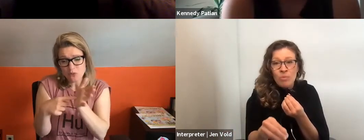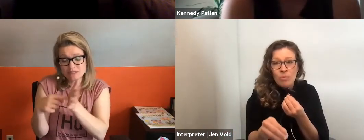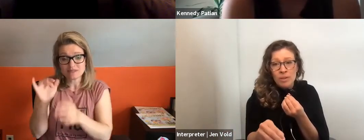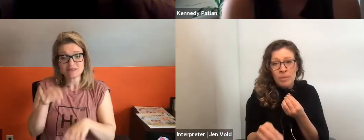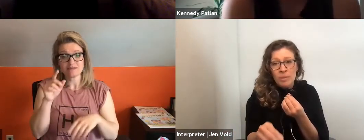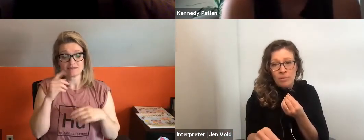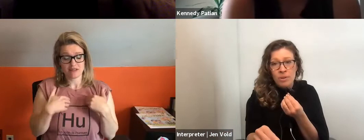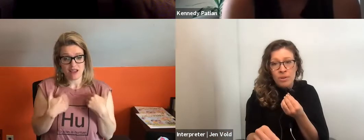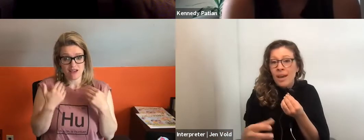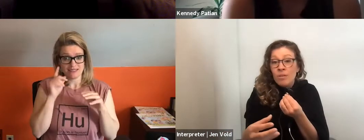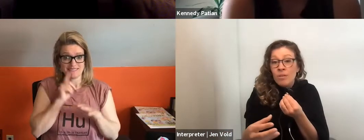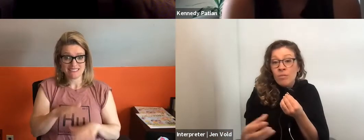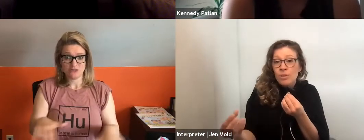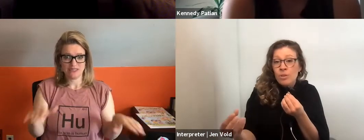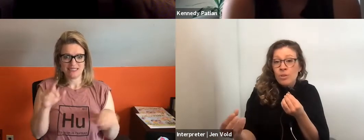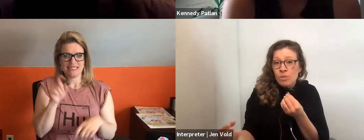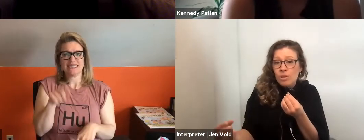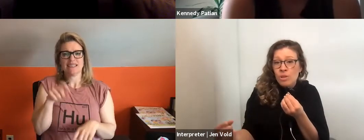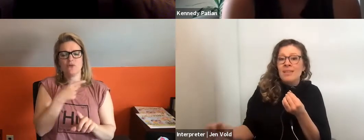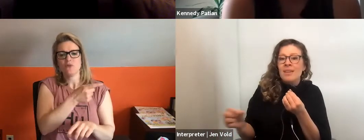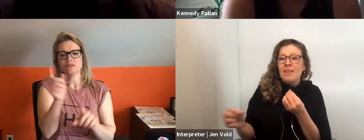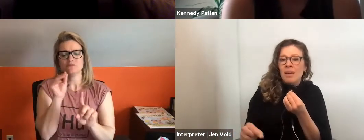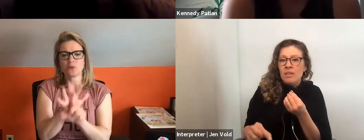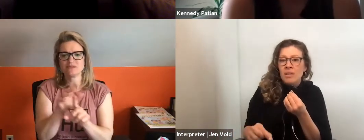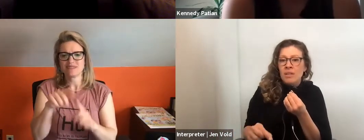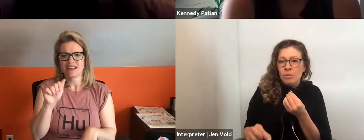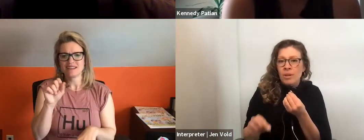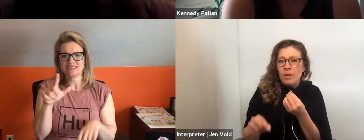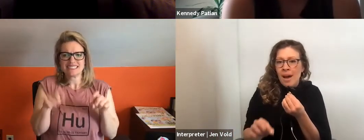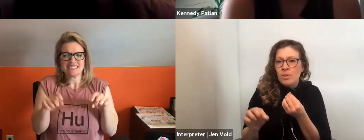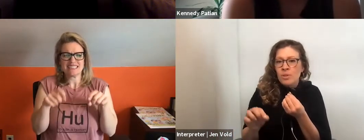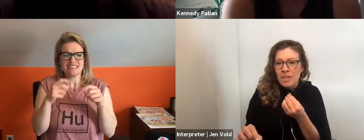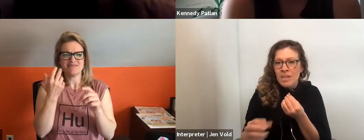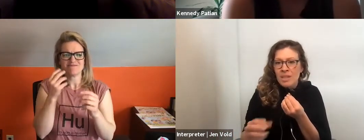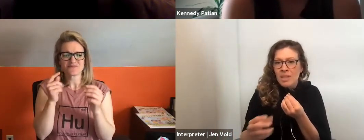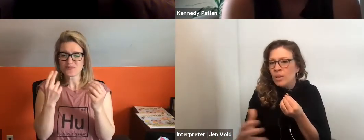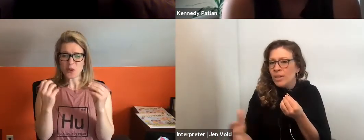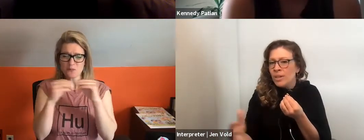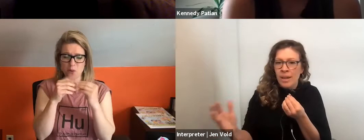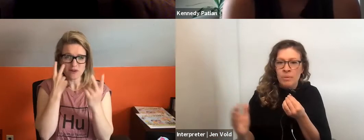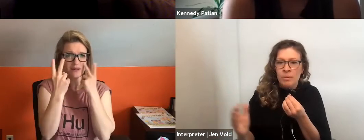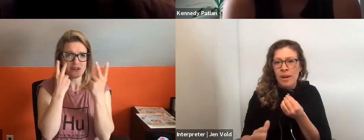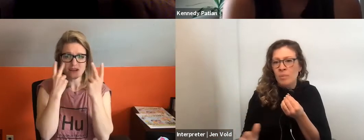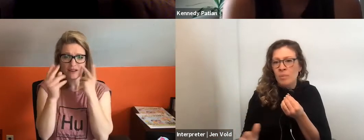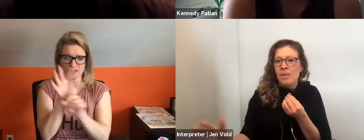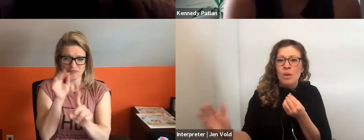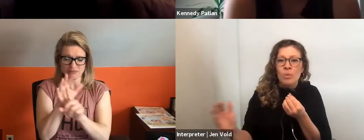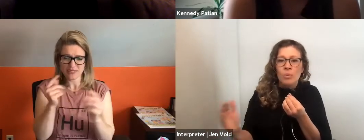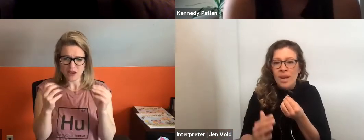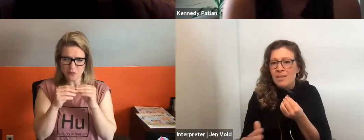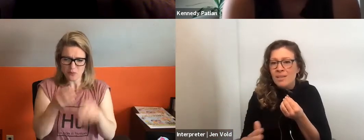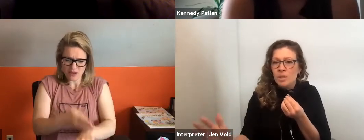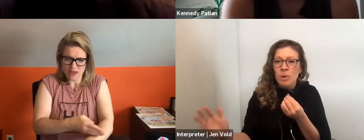in and of itself is really powerful. And research shows that young deaf children absolutely need rich language